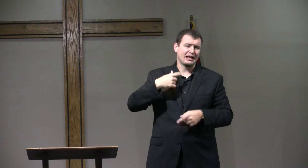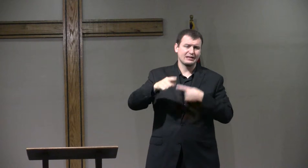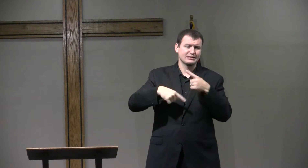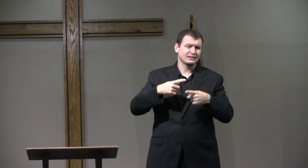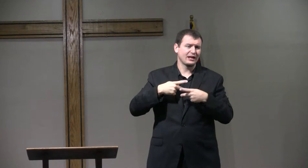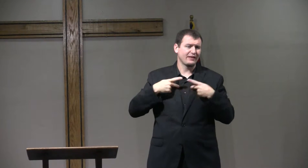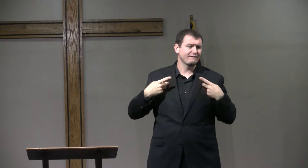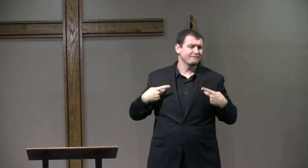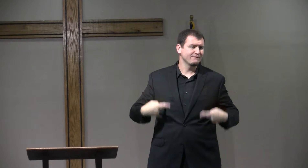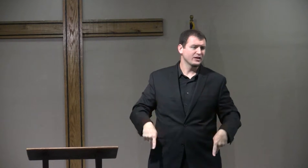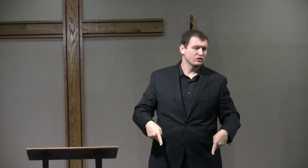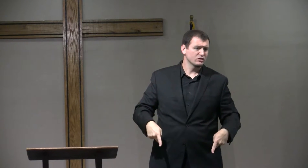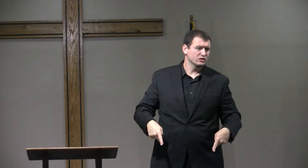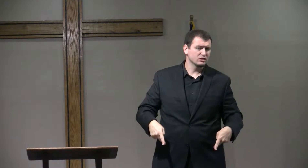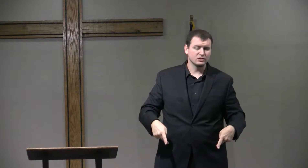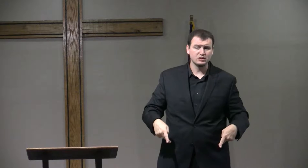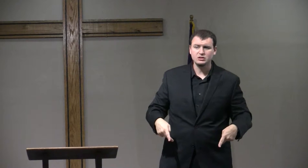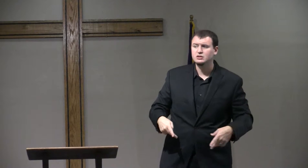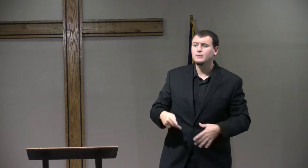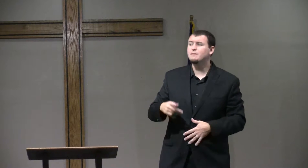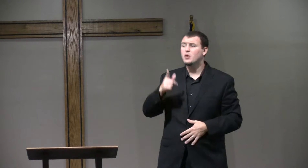the Pharisees.